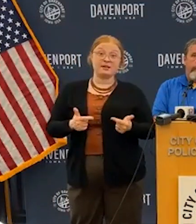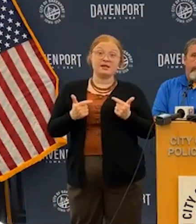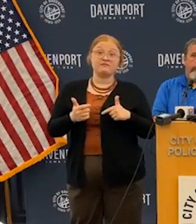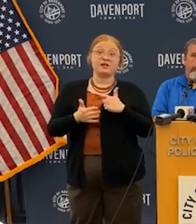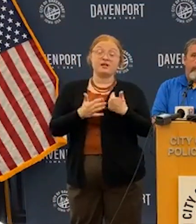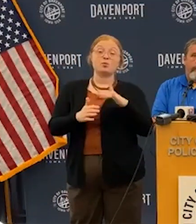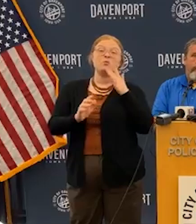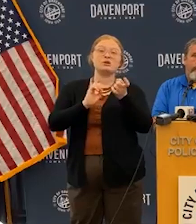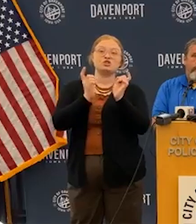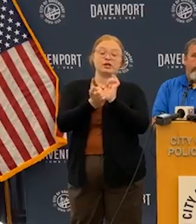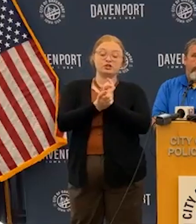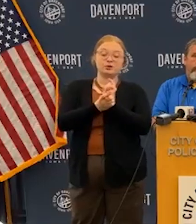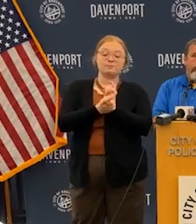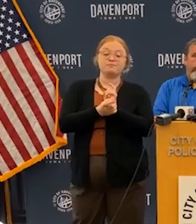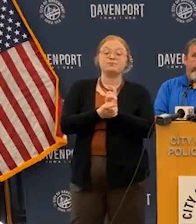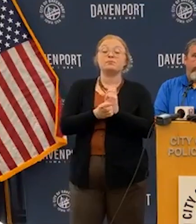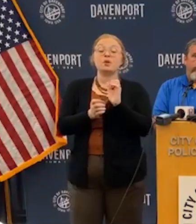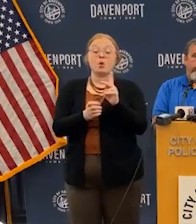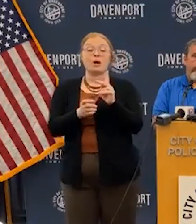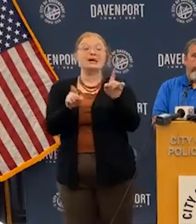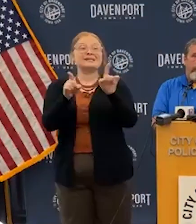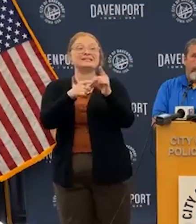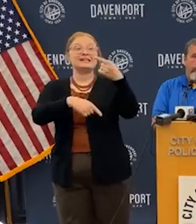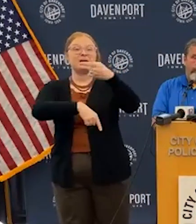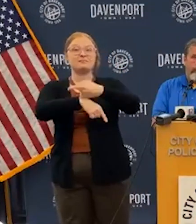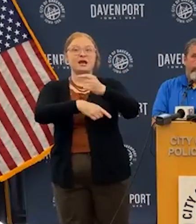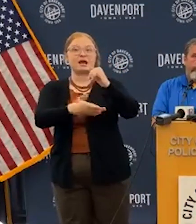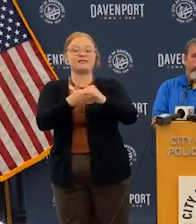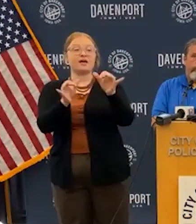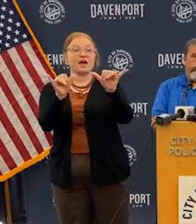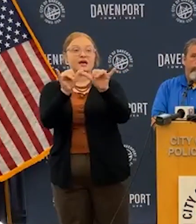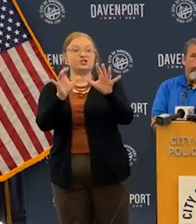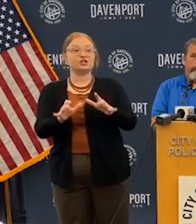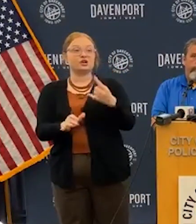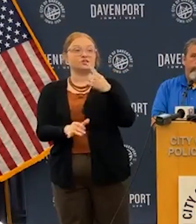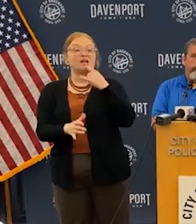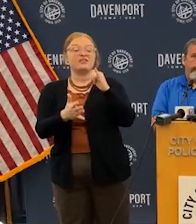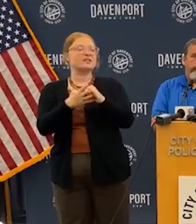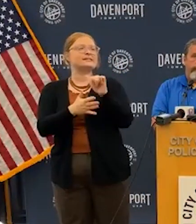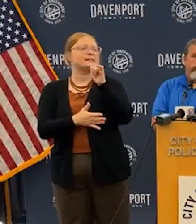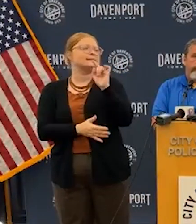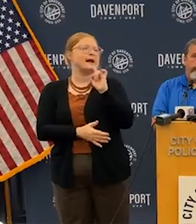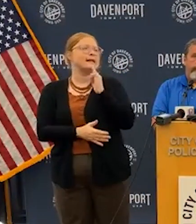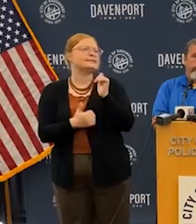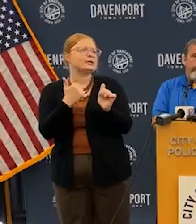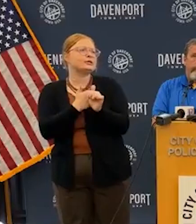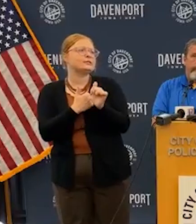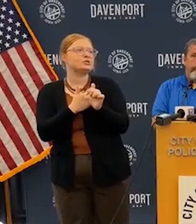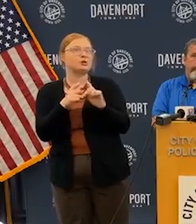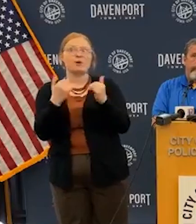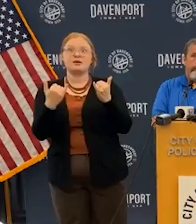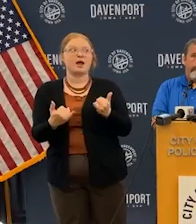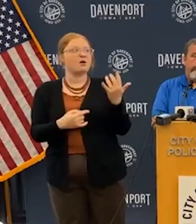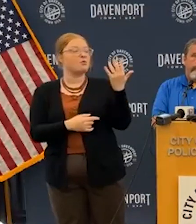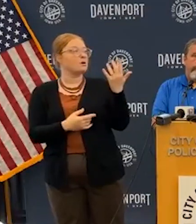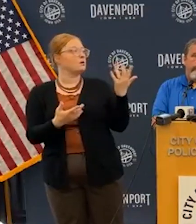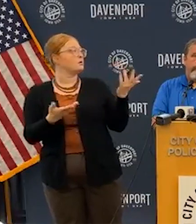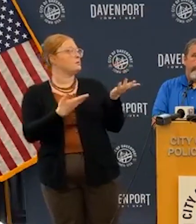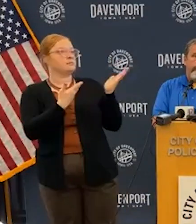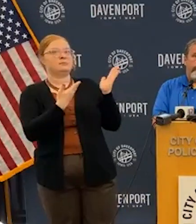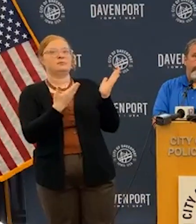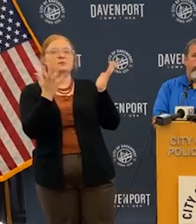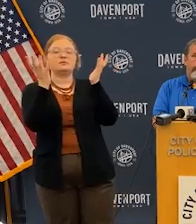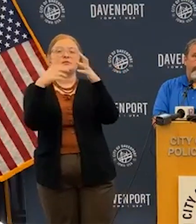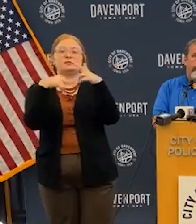an imminent danger. Now, 3 months later, the building has collapsed. You were toting such a fine line between closing the building